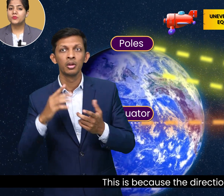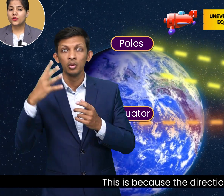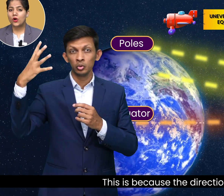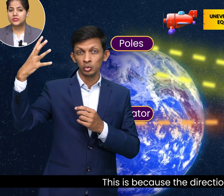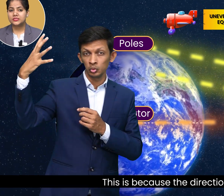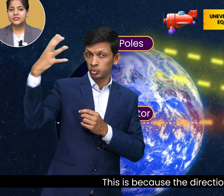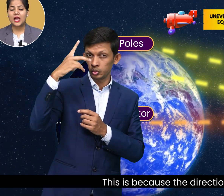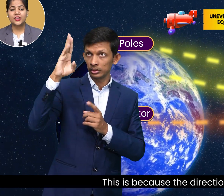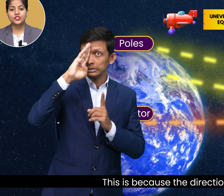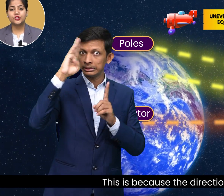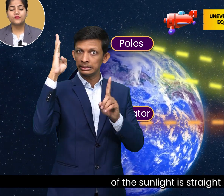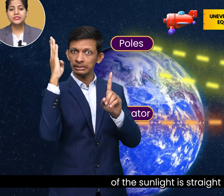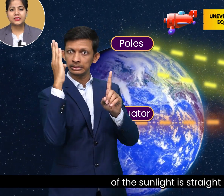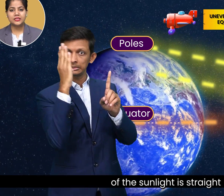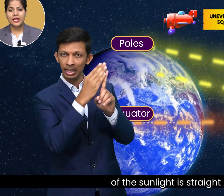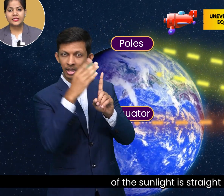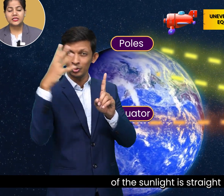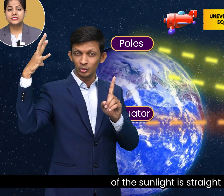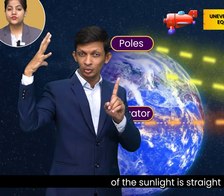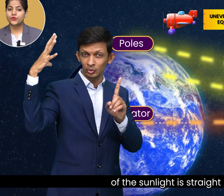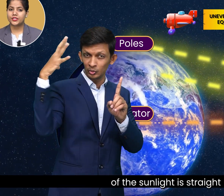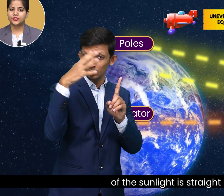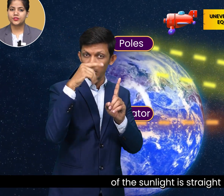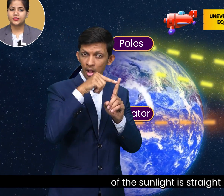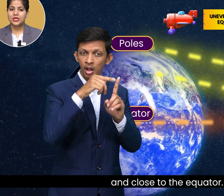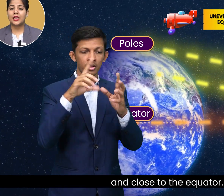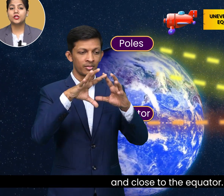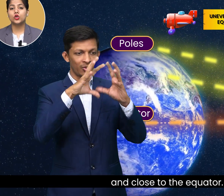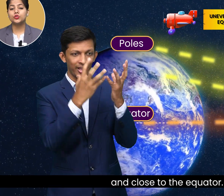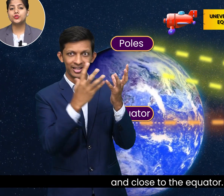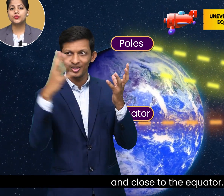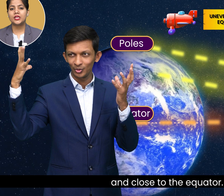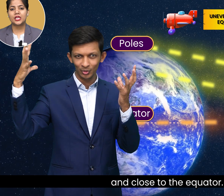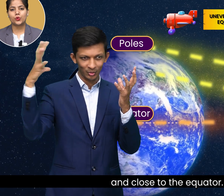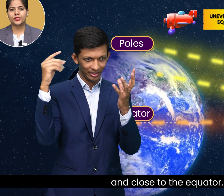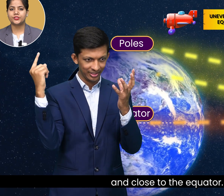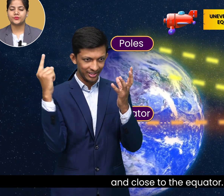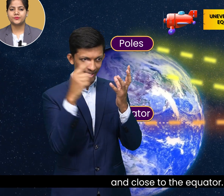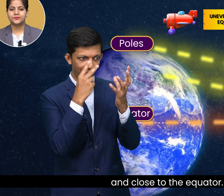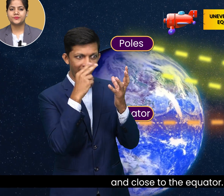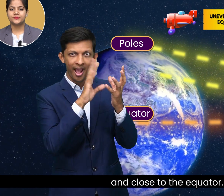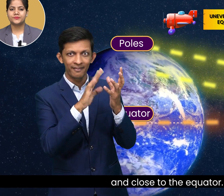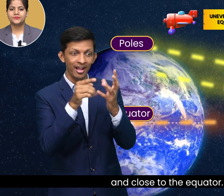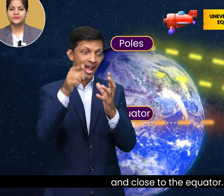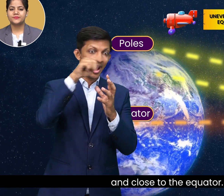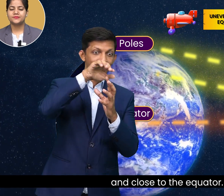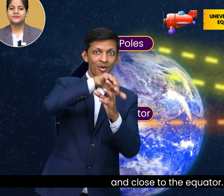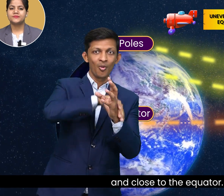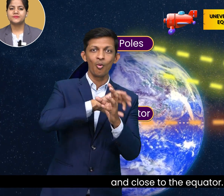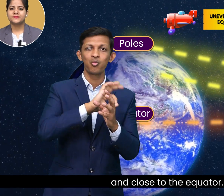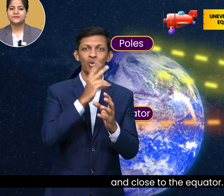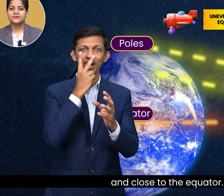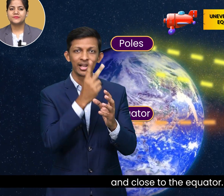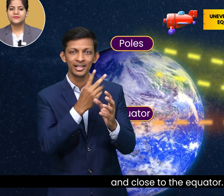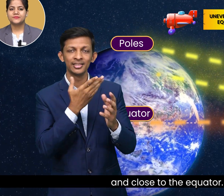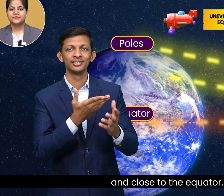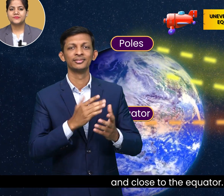This is because the direction of the sunlight is straight and close to the equator.